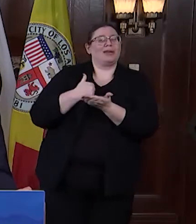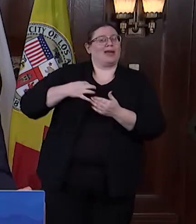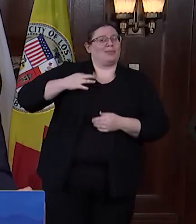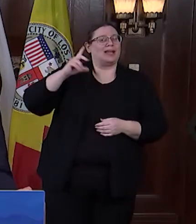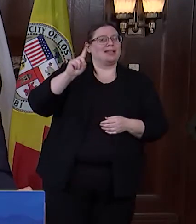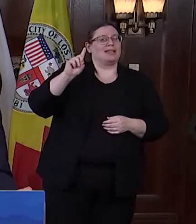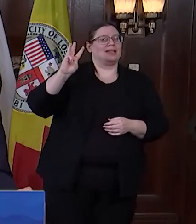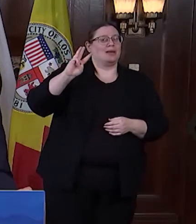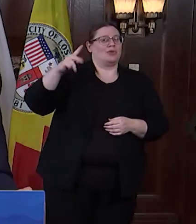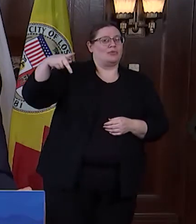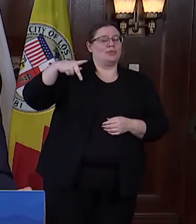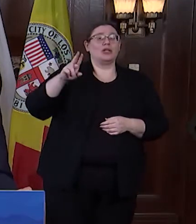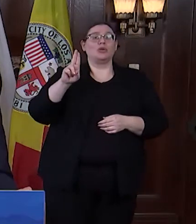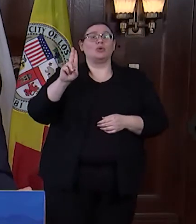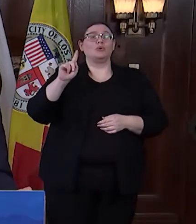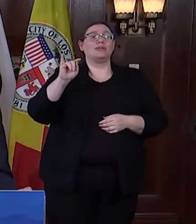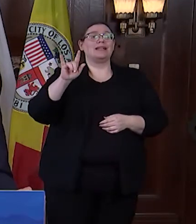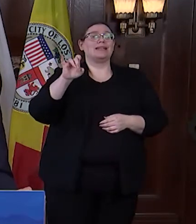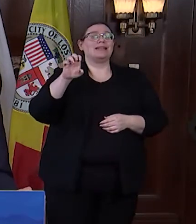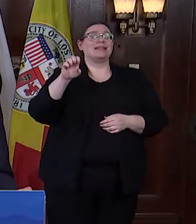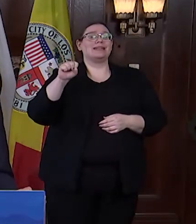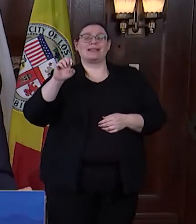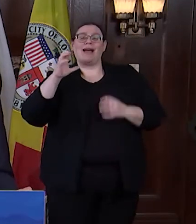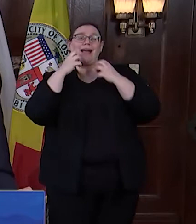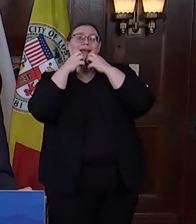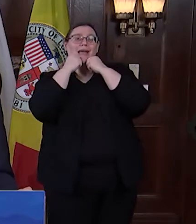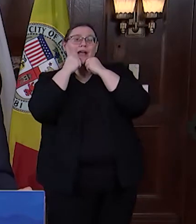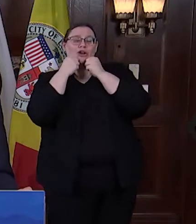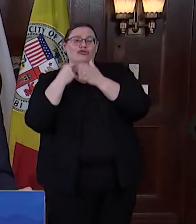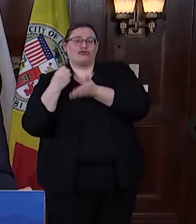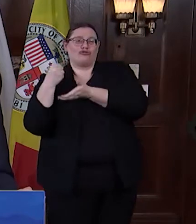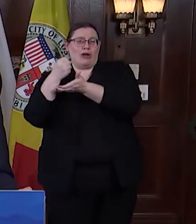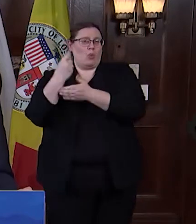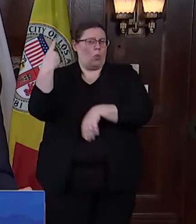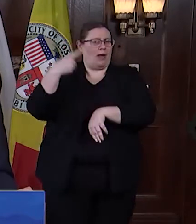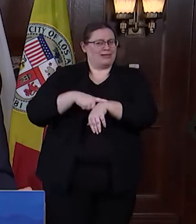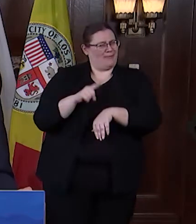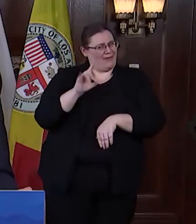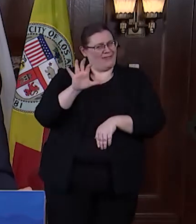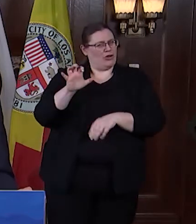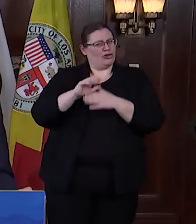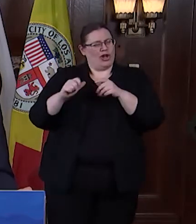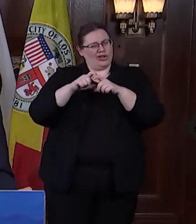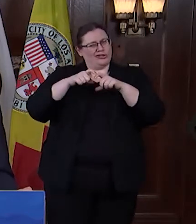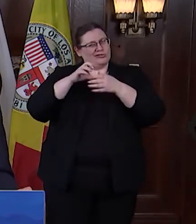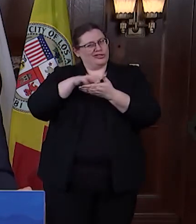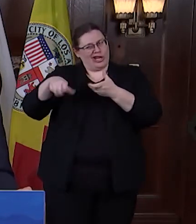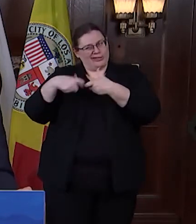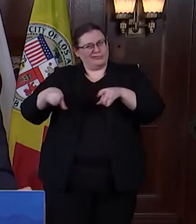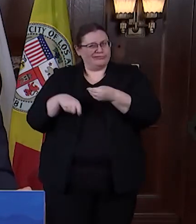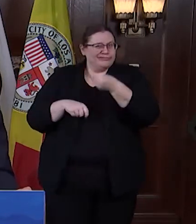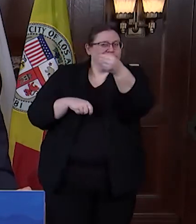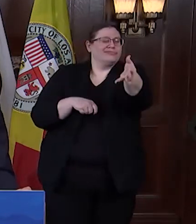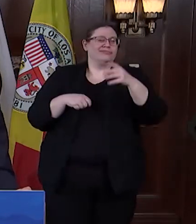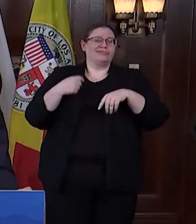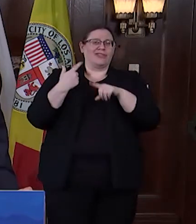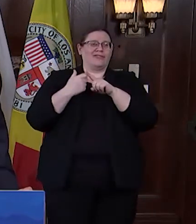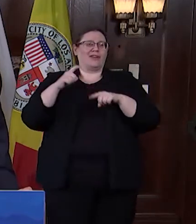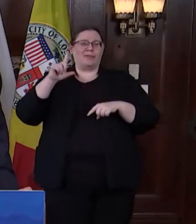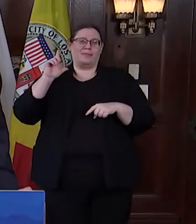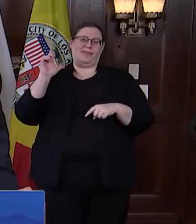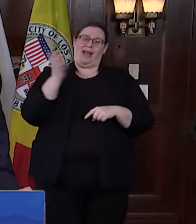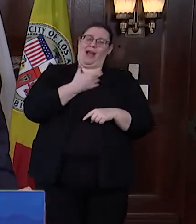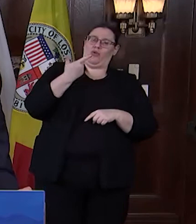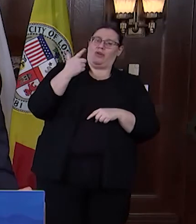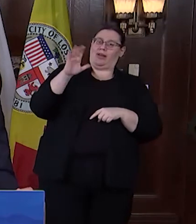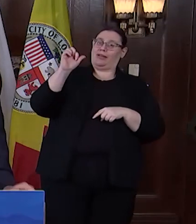DWP Utility Grant, a one-time $500 check drawn from Federal CARES Act funding to help Angelinos in